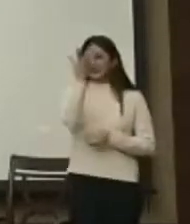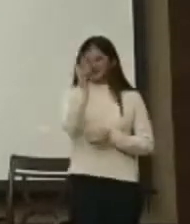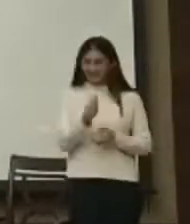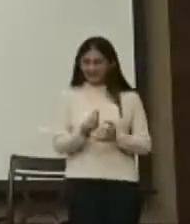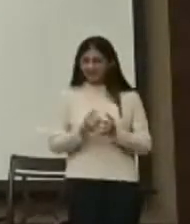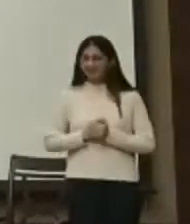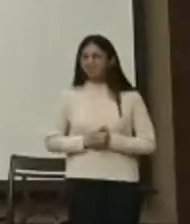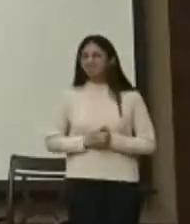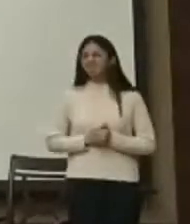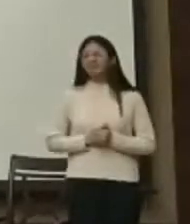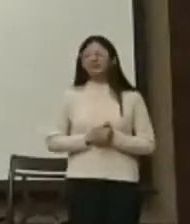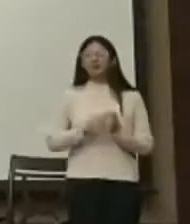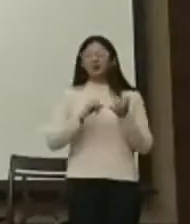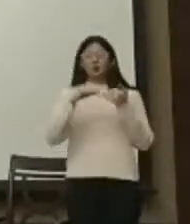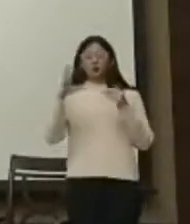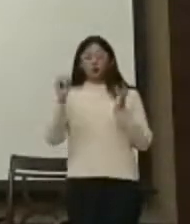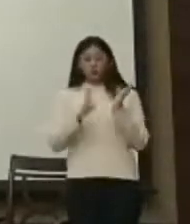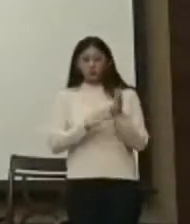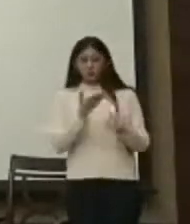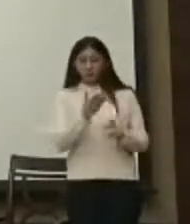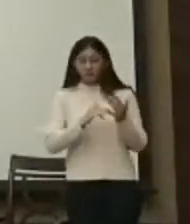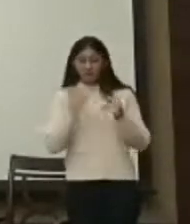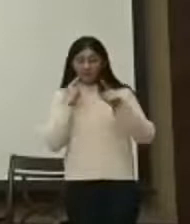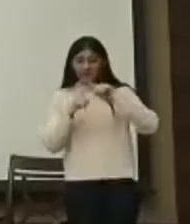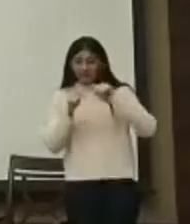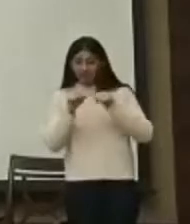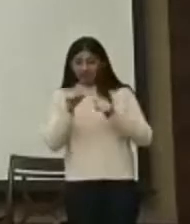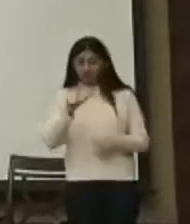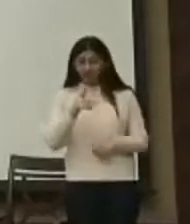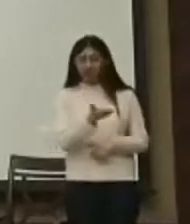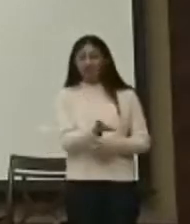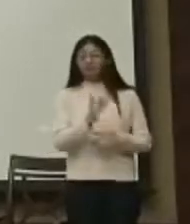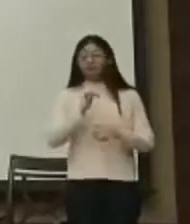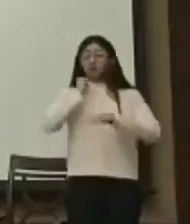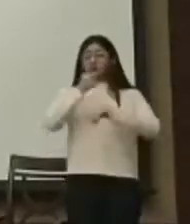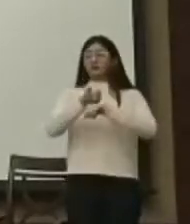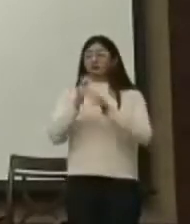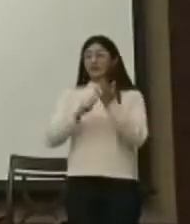Mr. Soumitra, Chairperson NCPEDP,